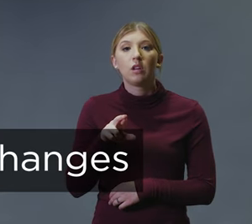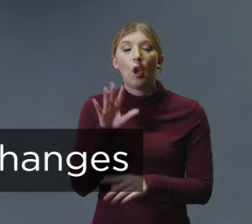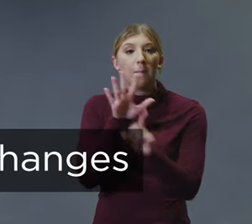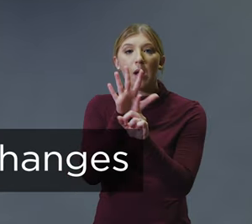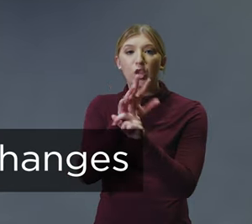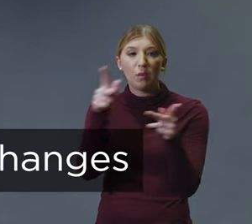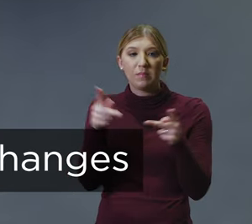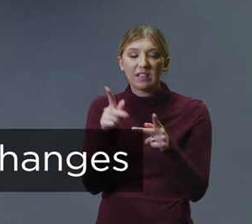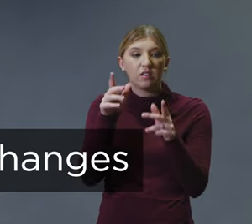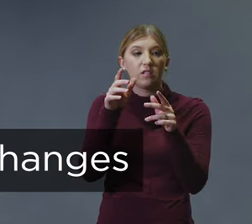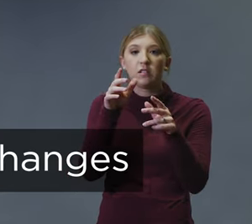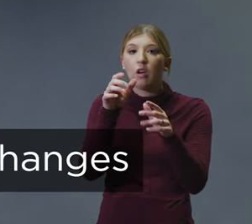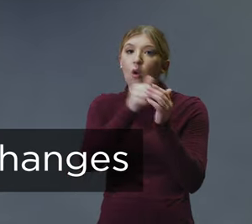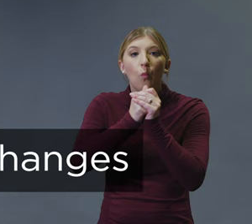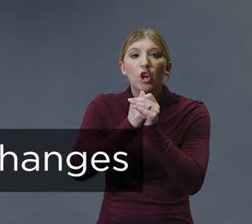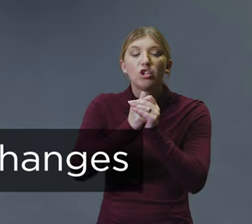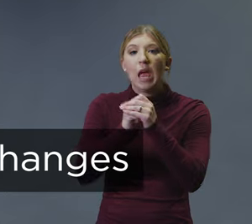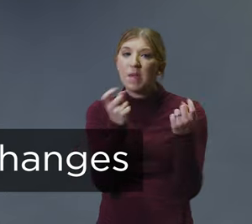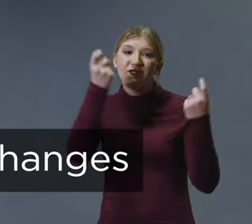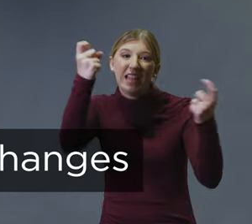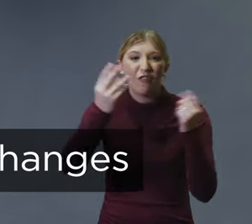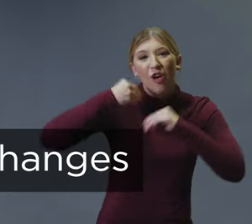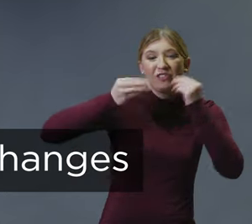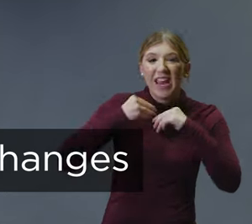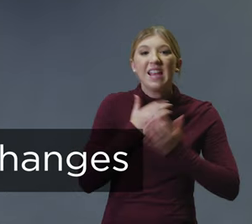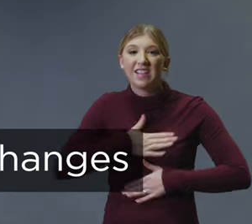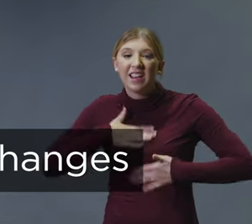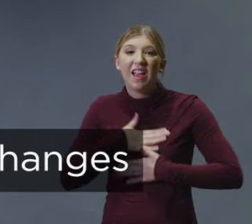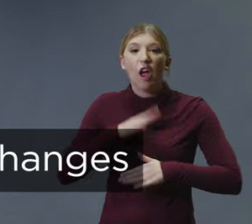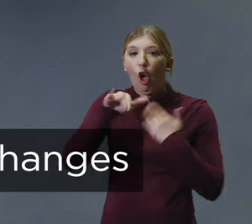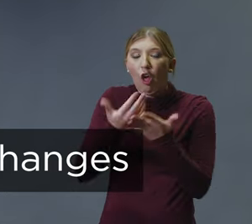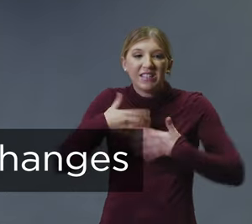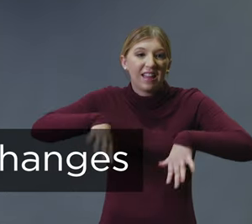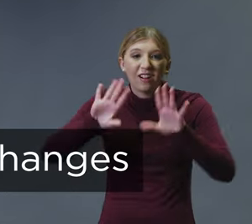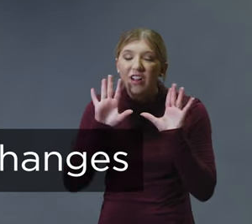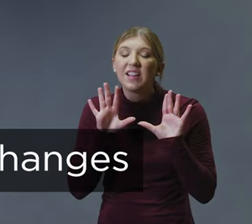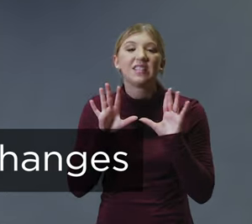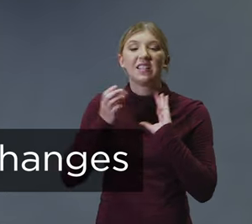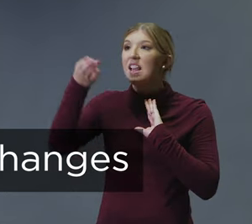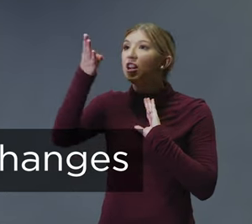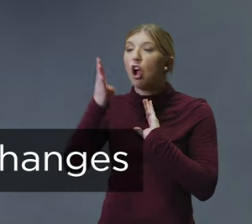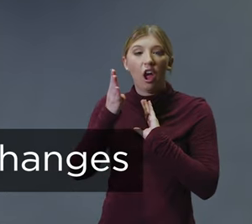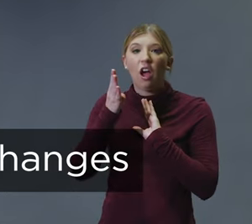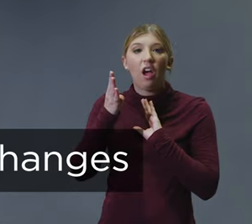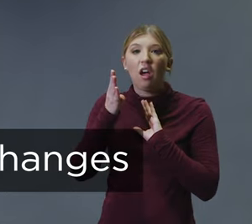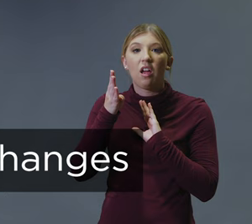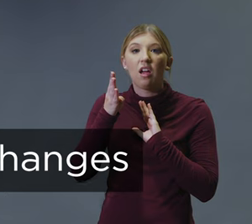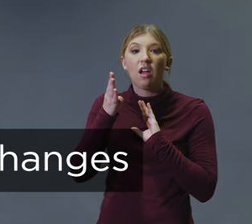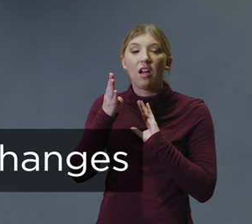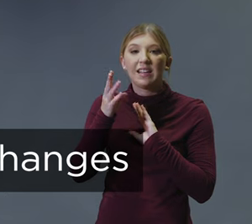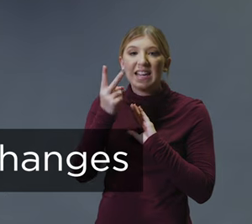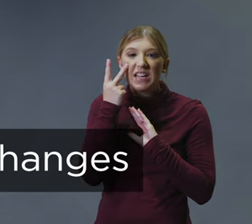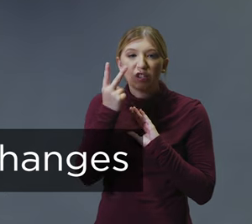popular places of worship that had all the festivals, that they offered all the sacrifices, that God saw down to the root of